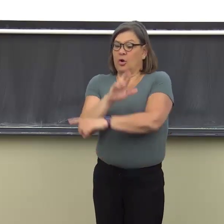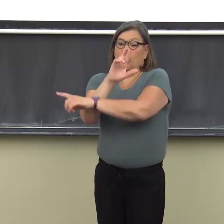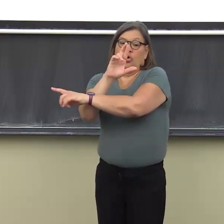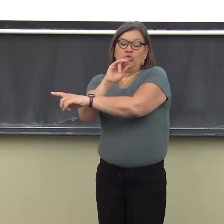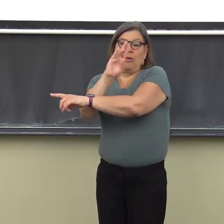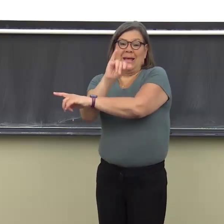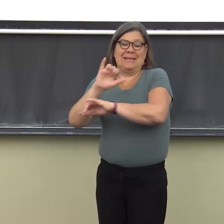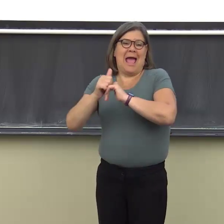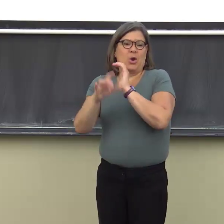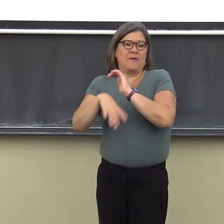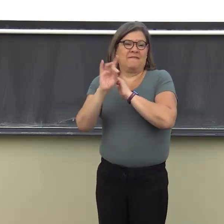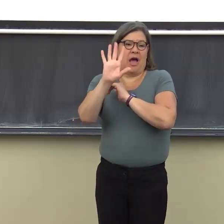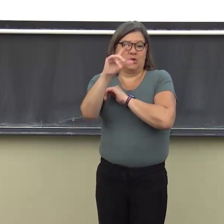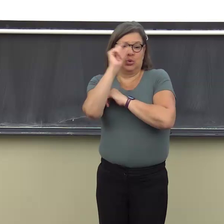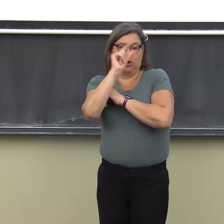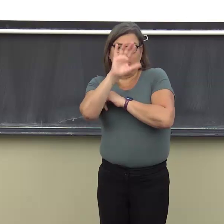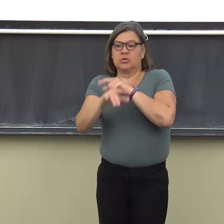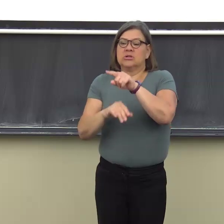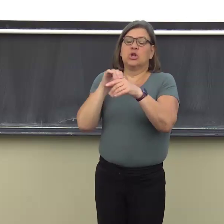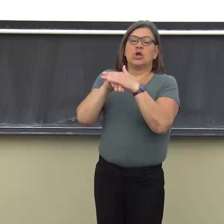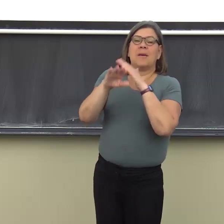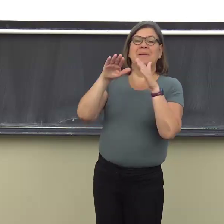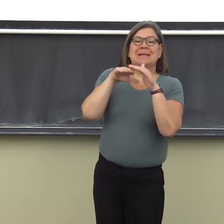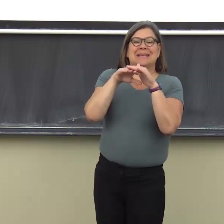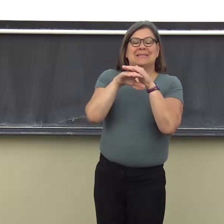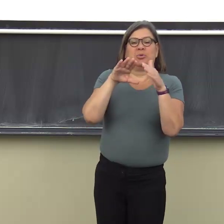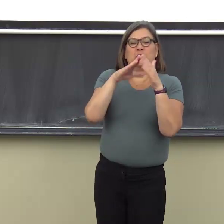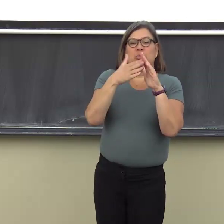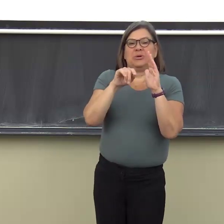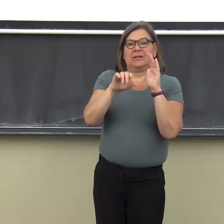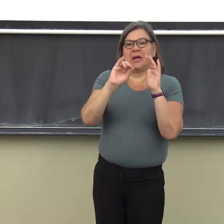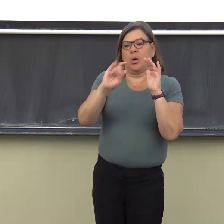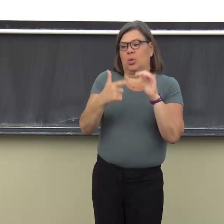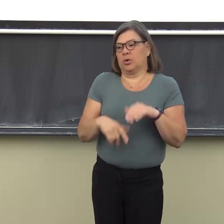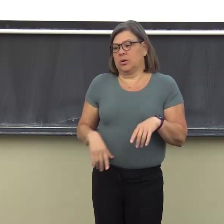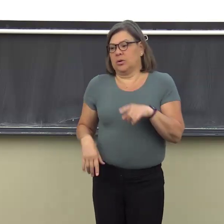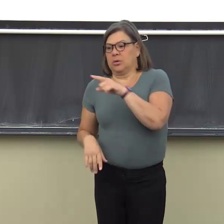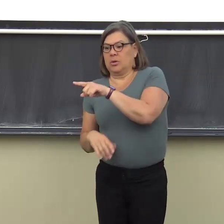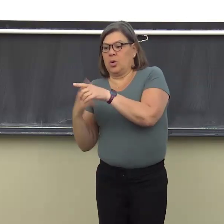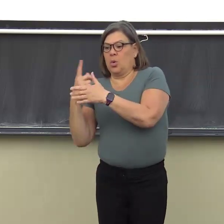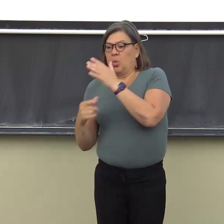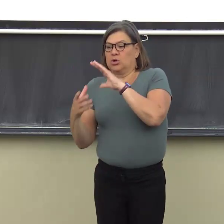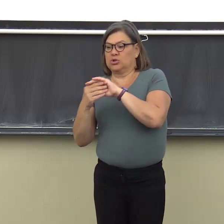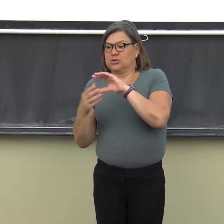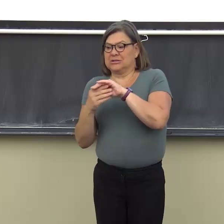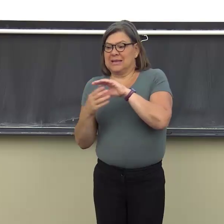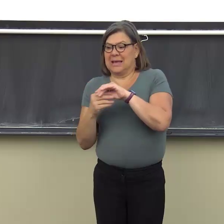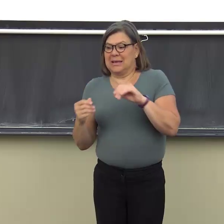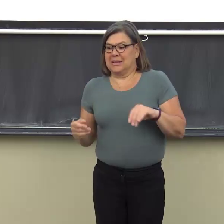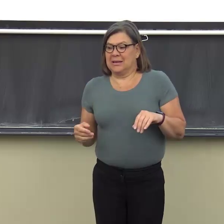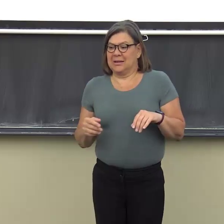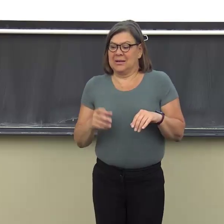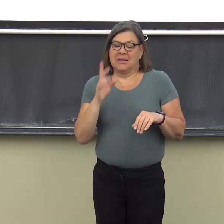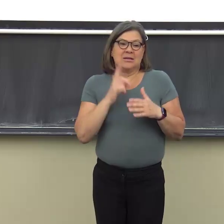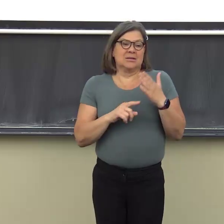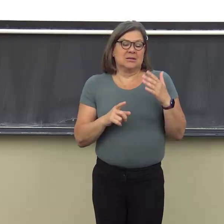Google you? We're just looking up the community that works. But what you're saying is really what Microphone.